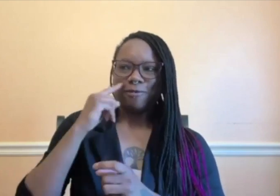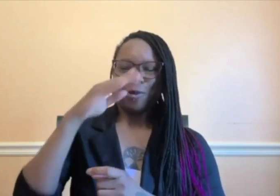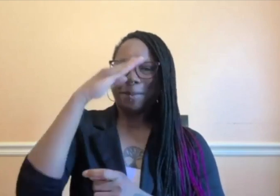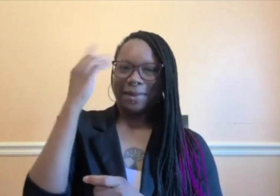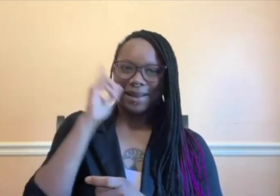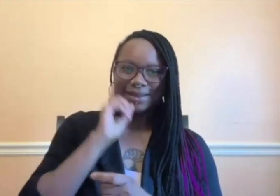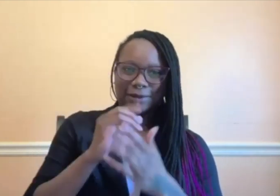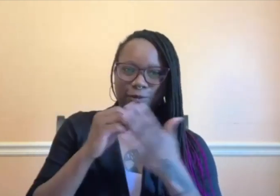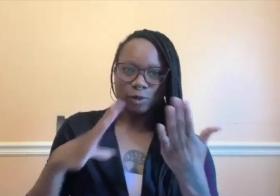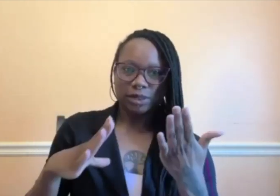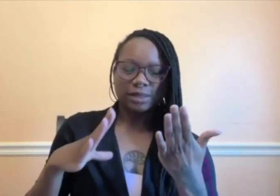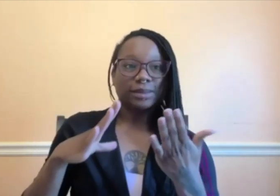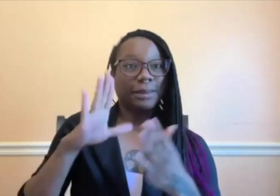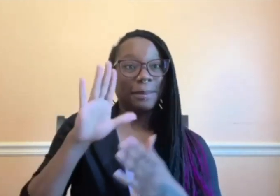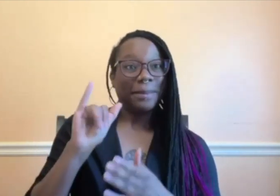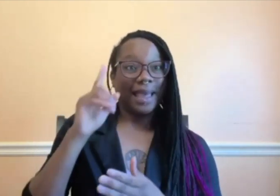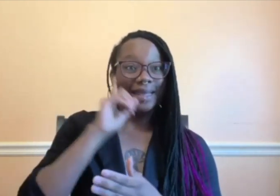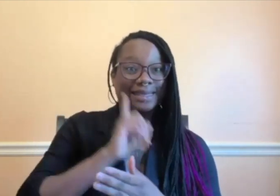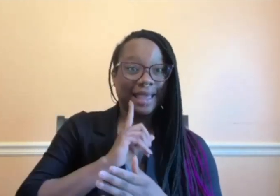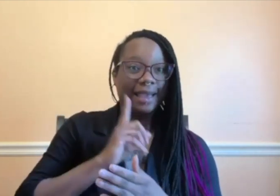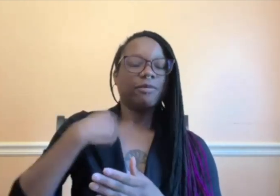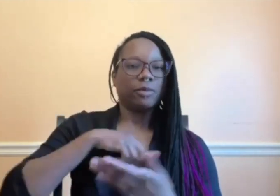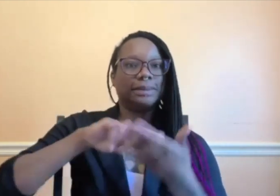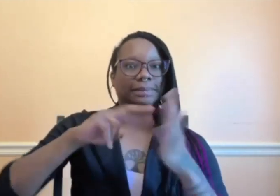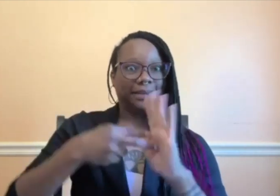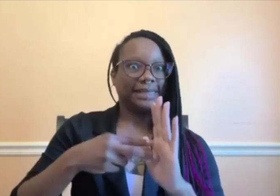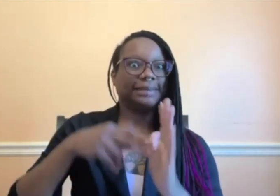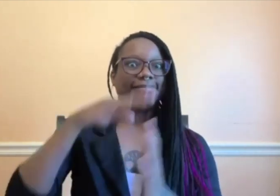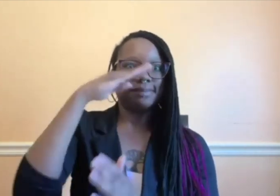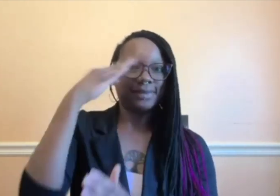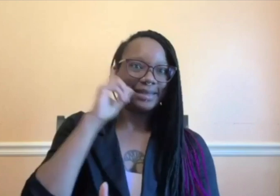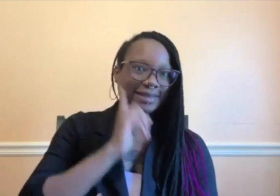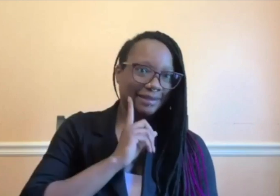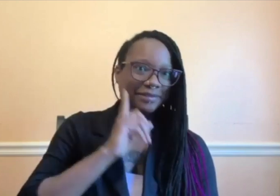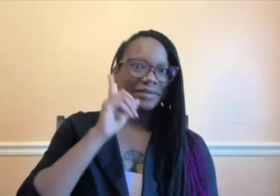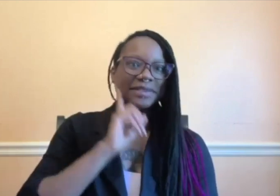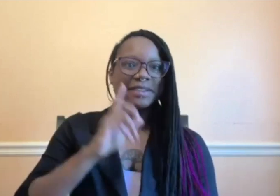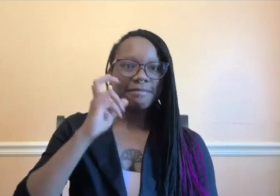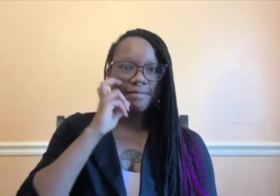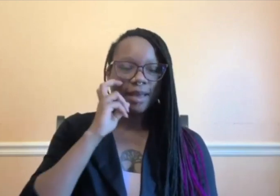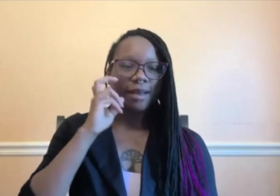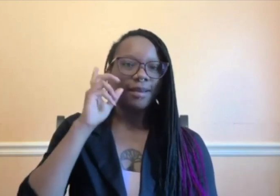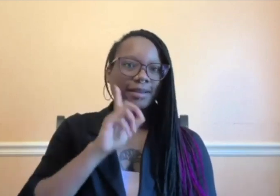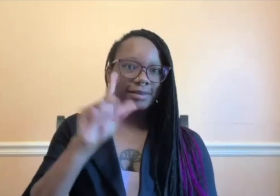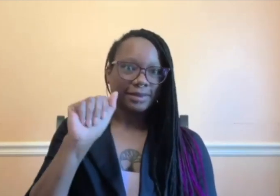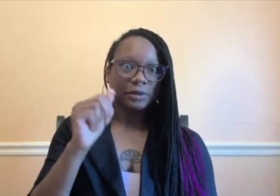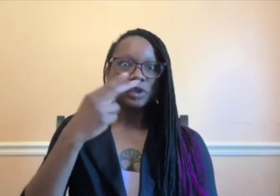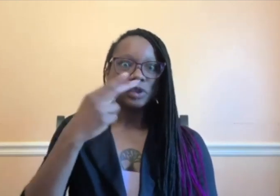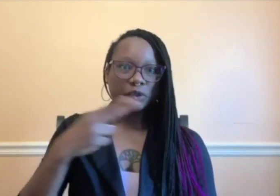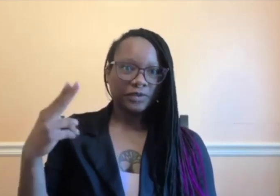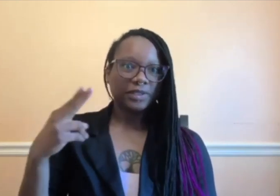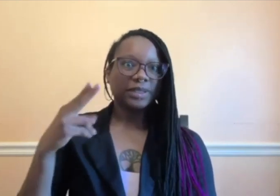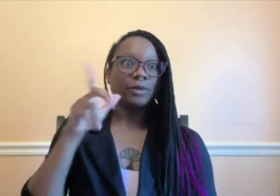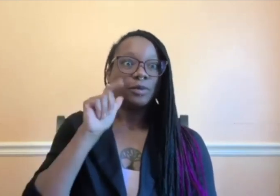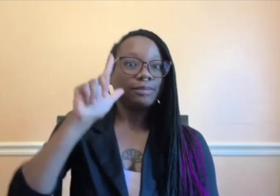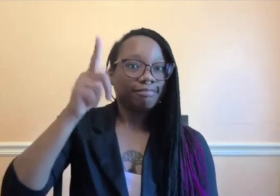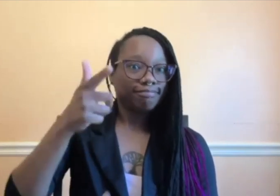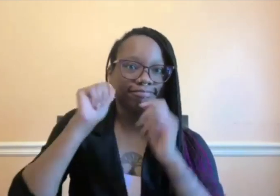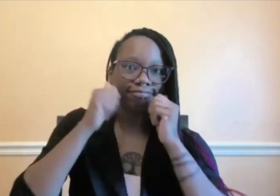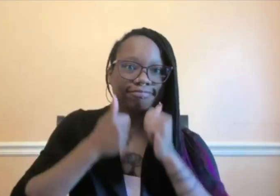could contribute to that for Black deaf students. And by when we say Black deaf,